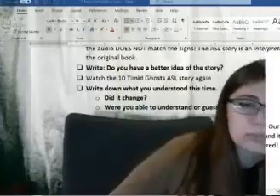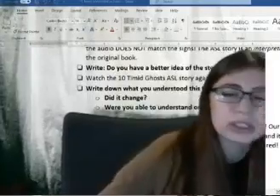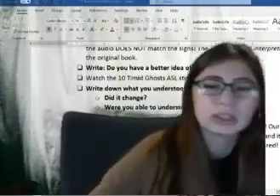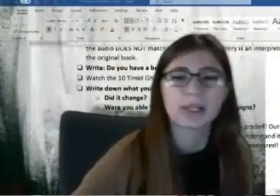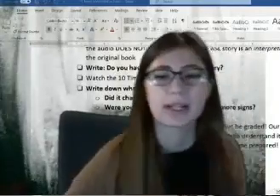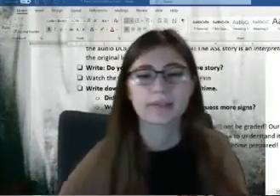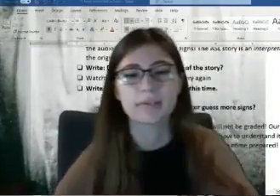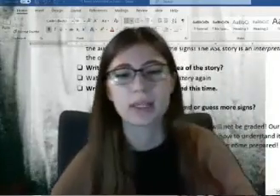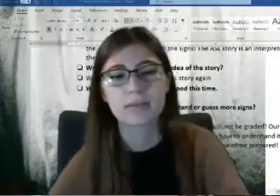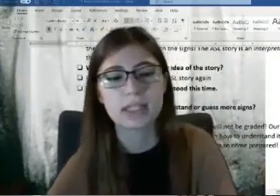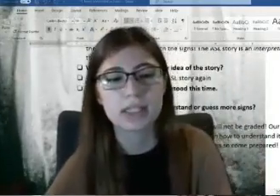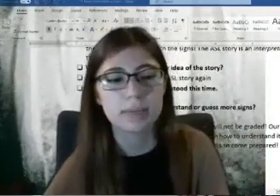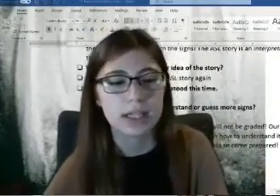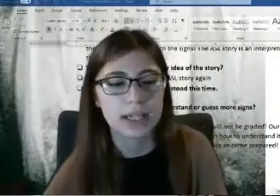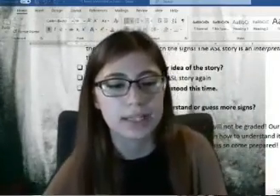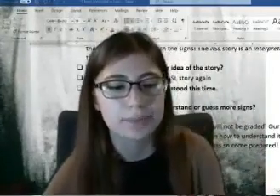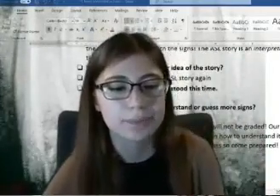we're going to have to make me disappear again.